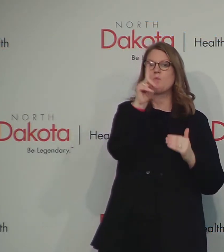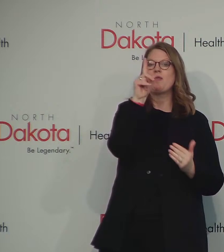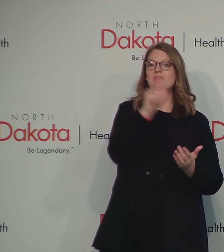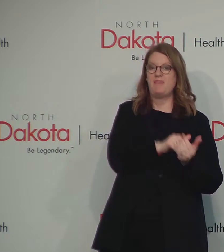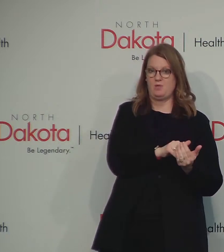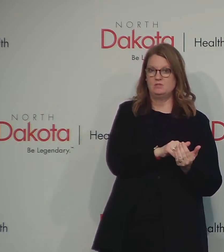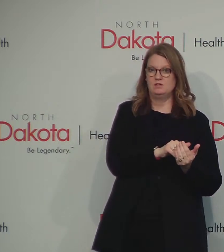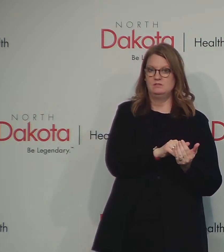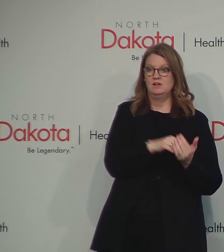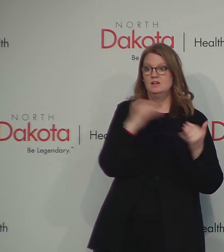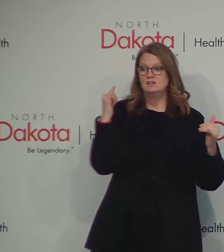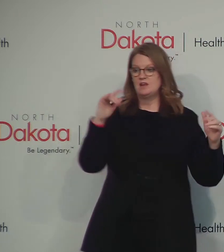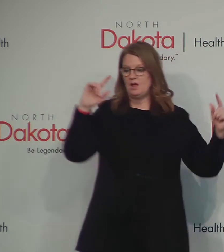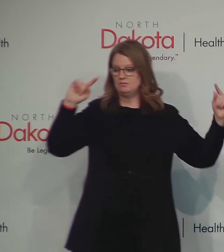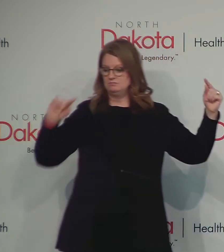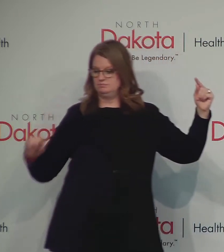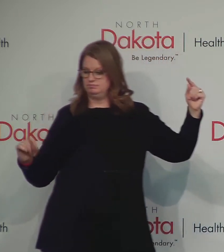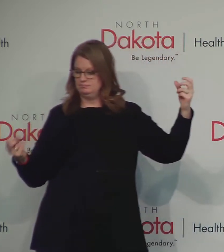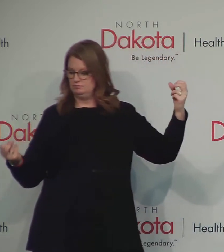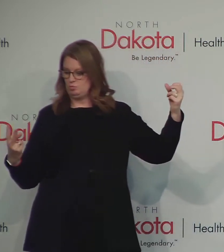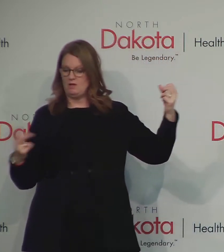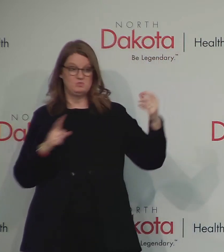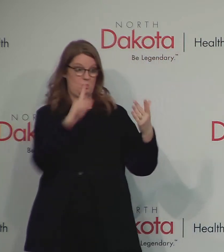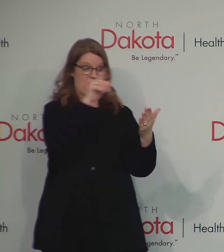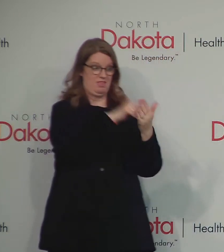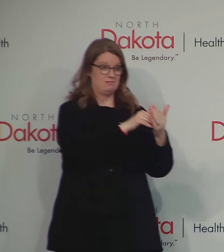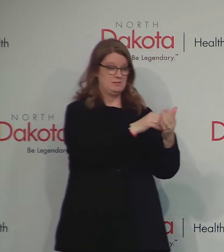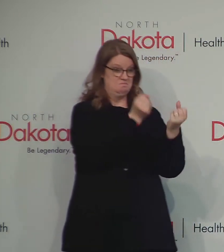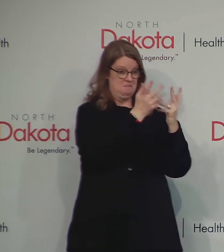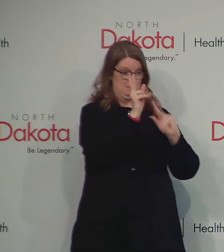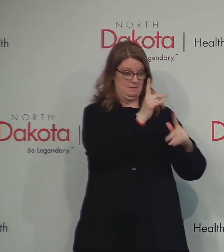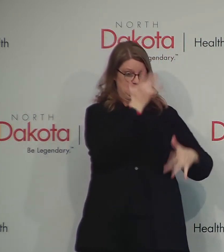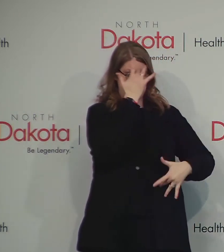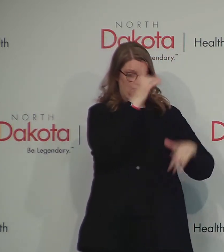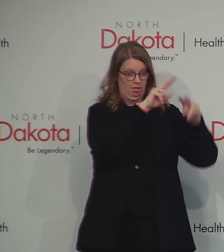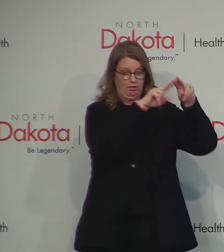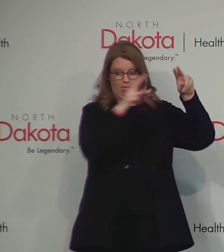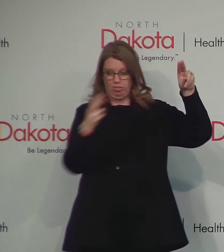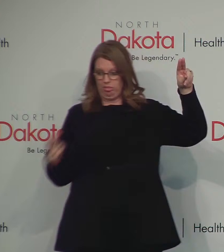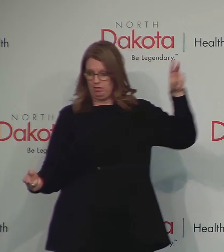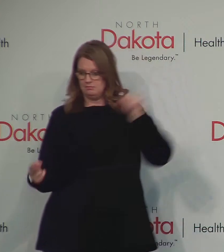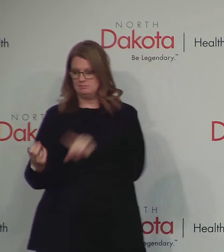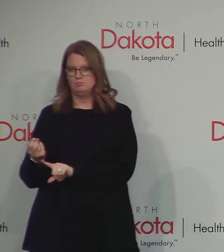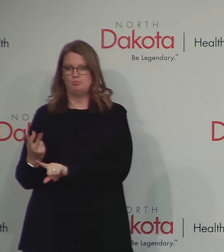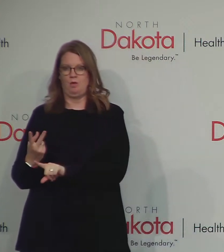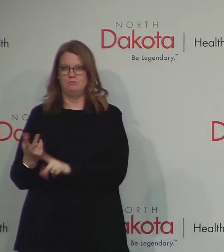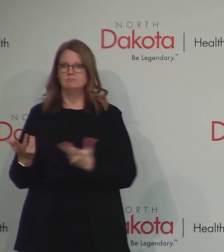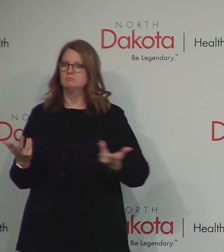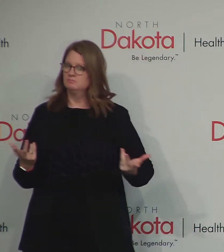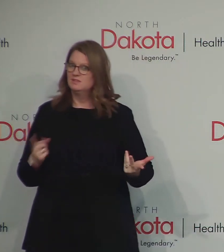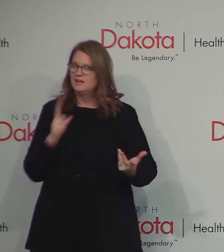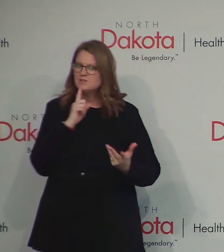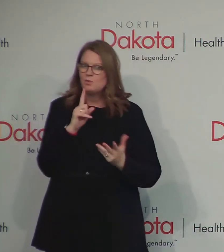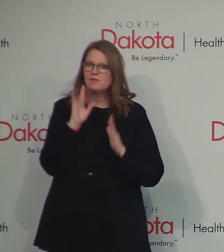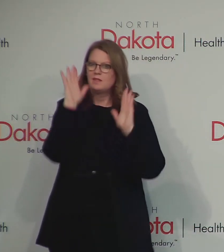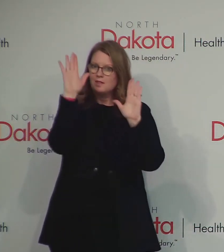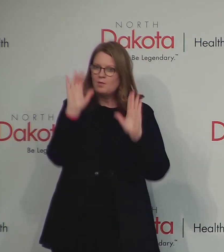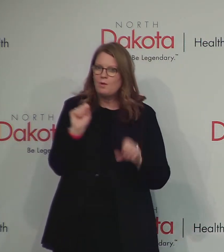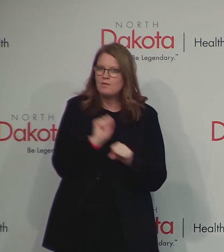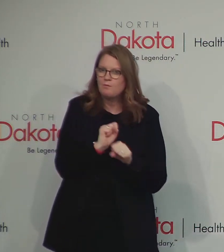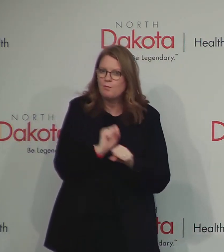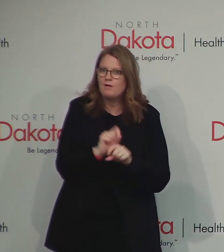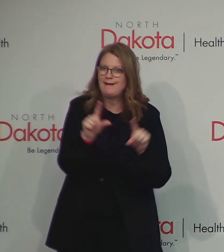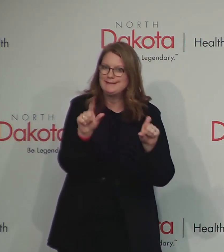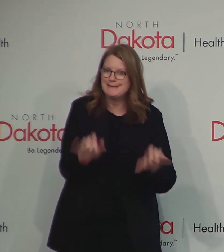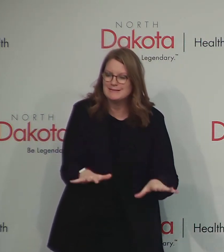most vulnerable, and again, want to thank those that work in long-term care, and want to thank all of the great work that's done on